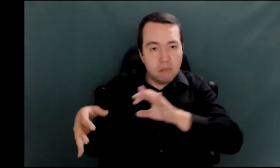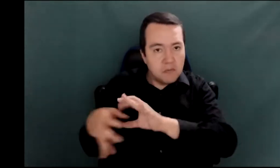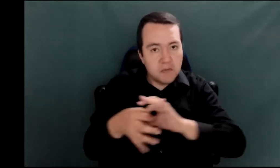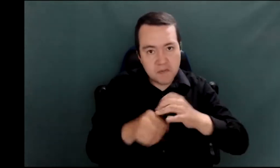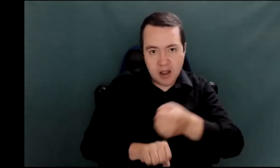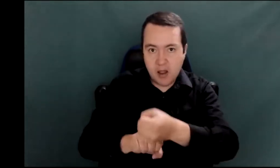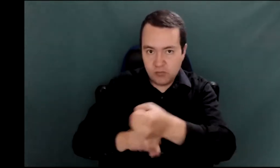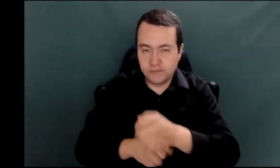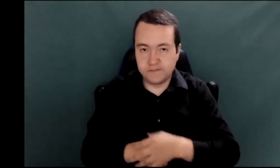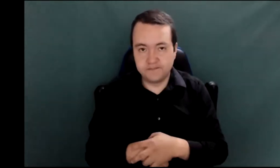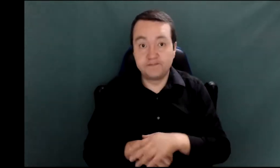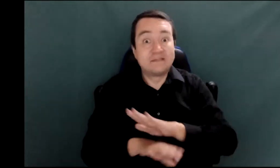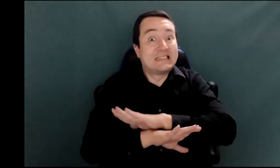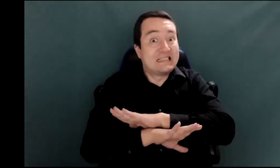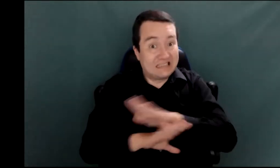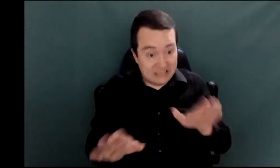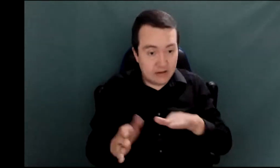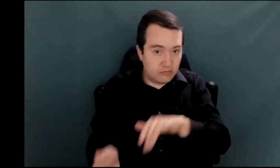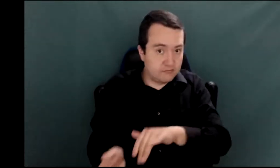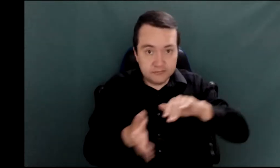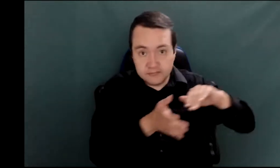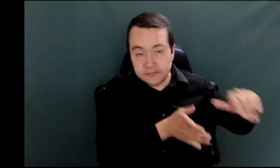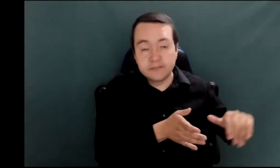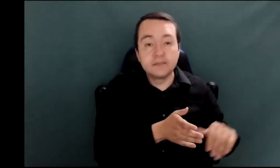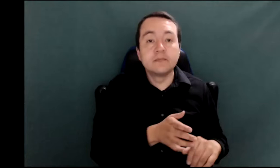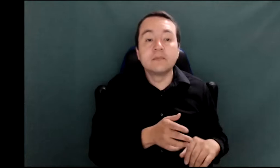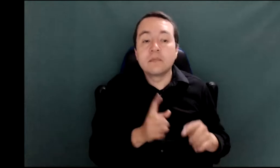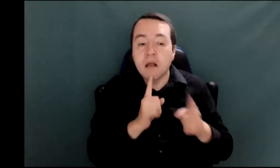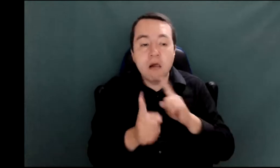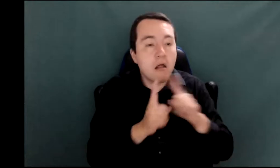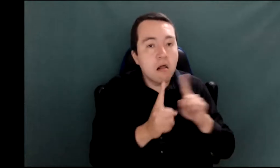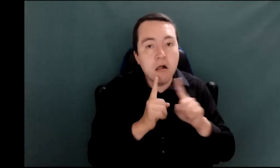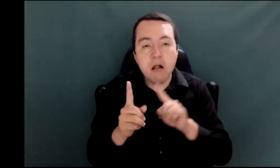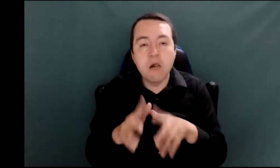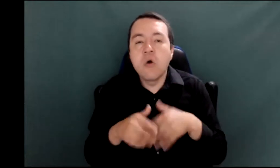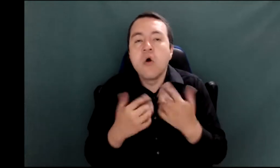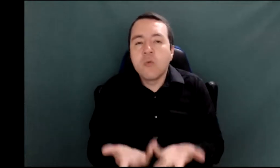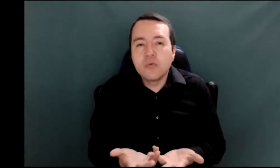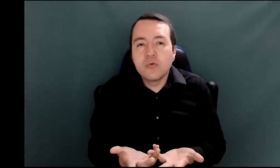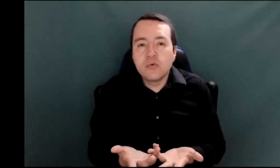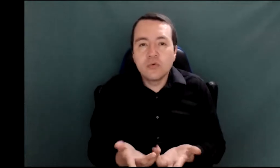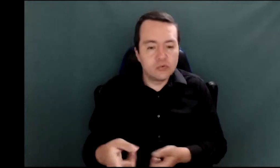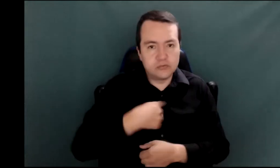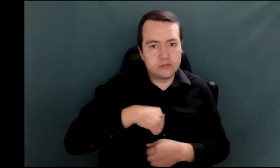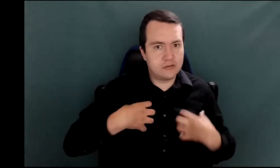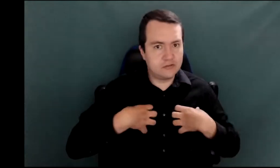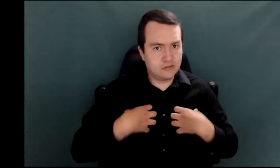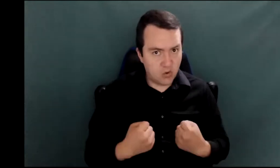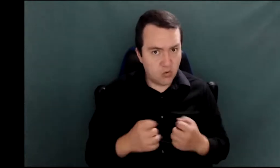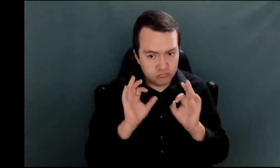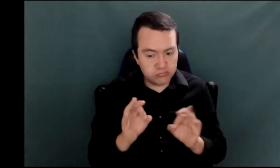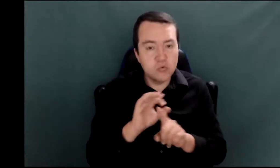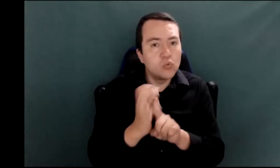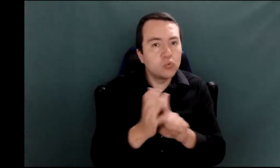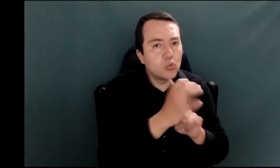We will now enter into our conversation, and we will talk about how we